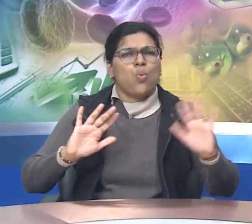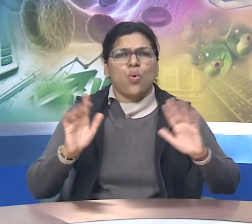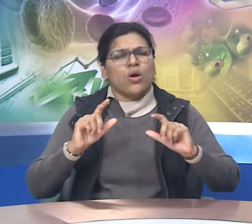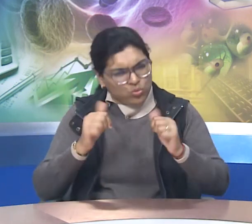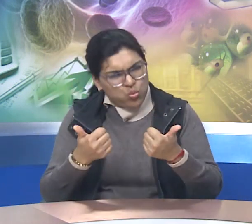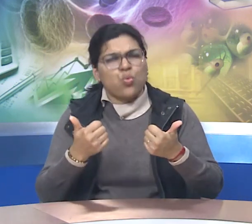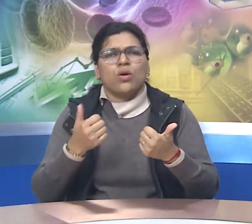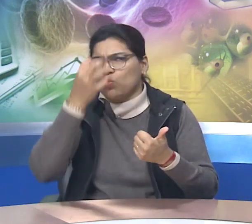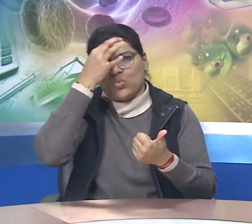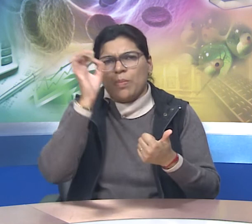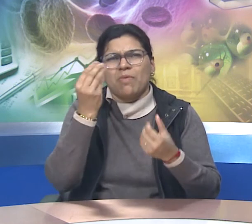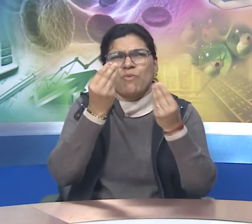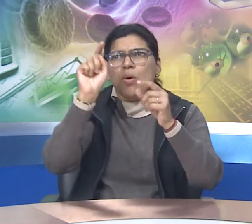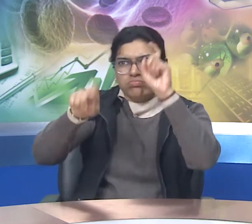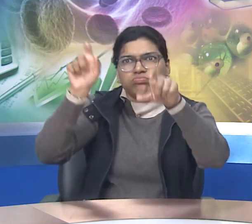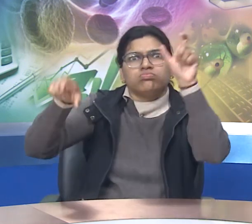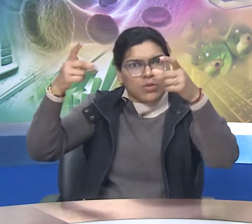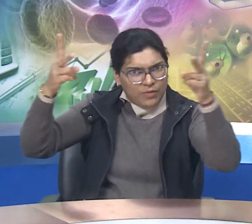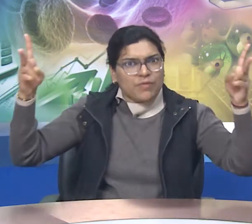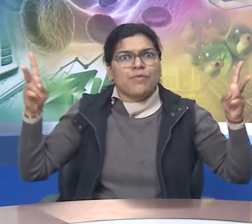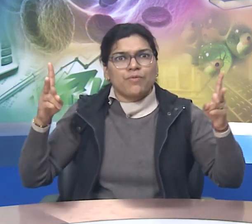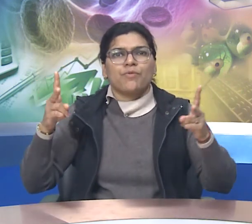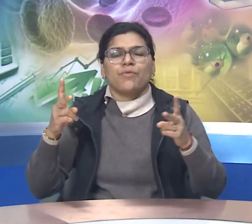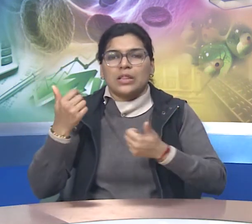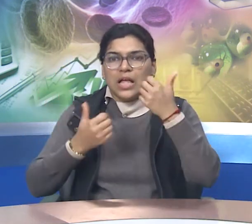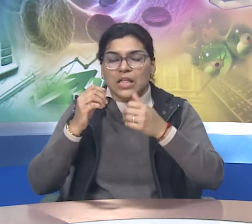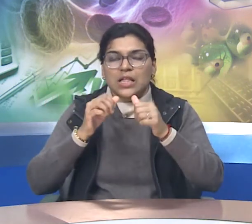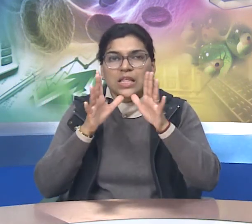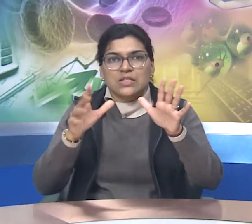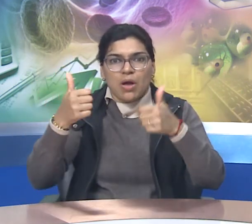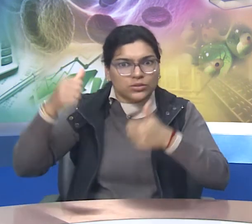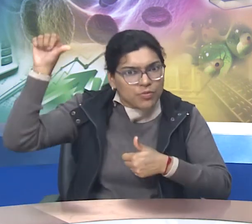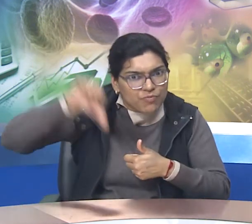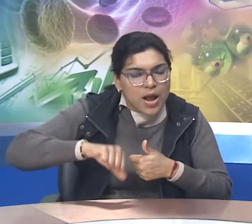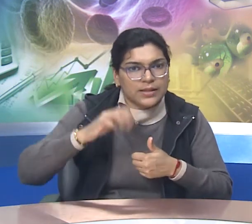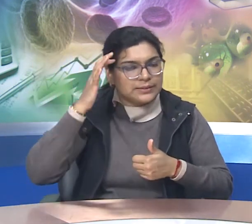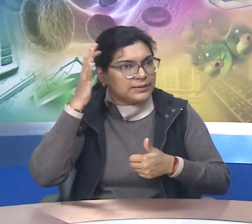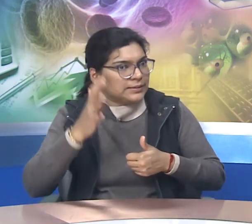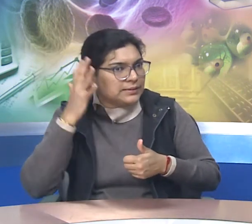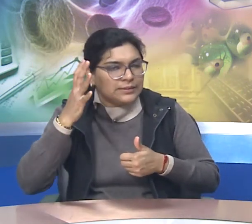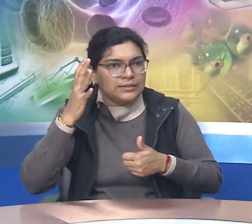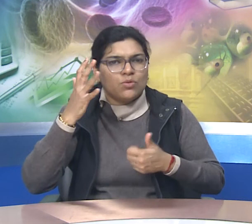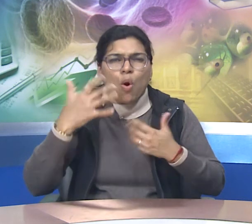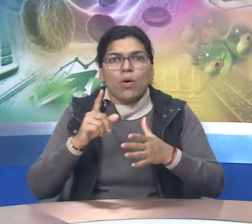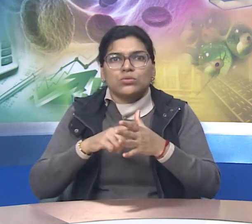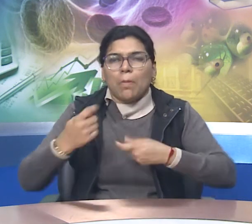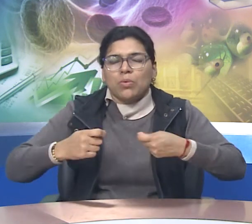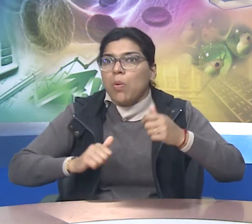in doing any kind of work. If you are 10th fail or if you are thinking